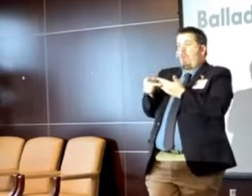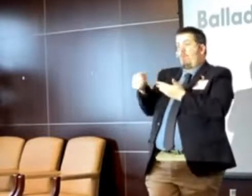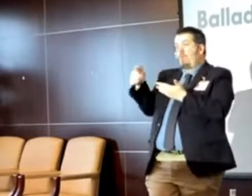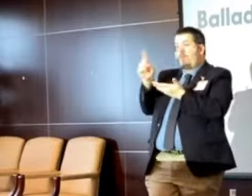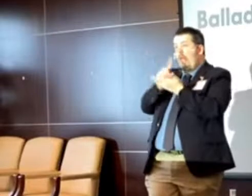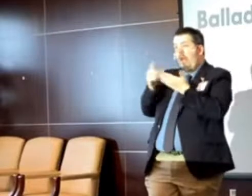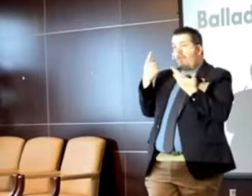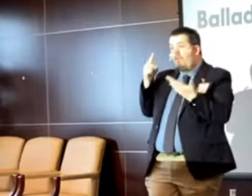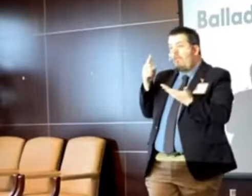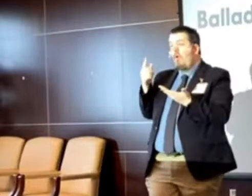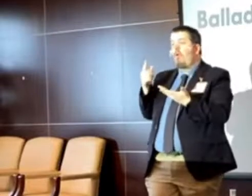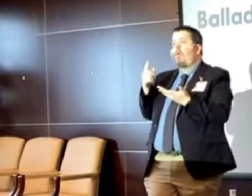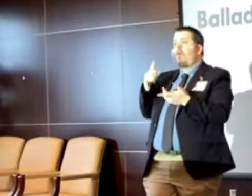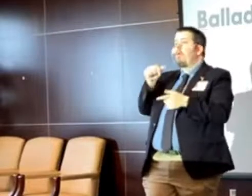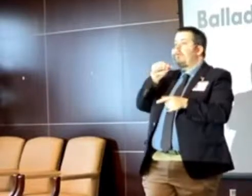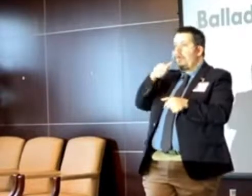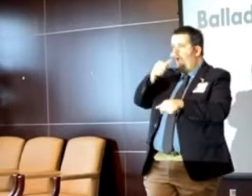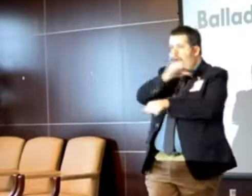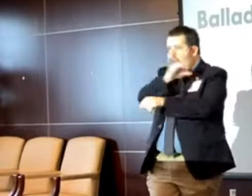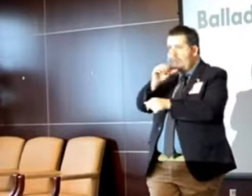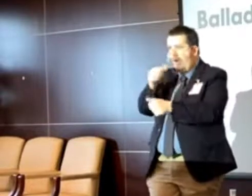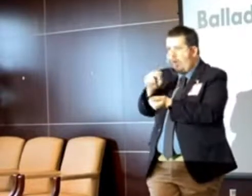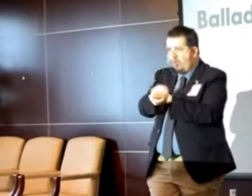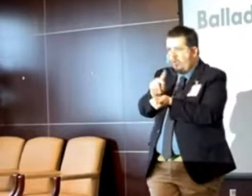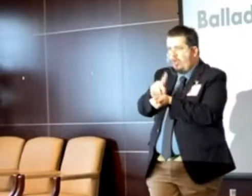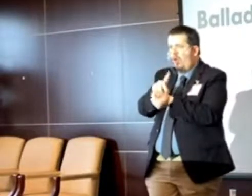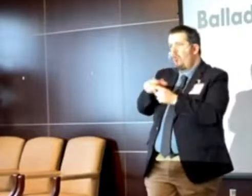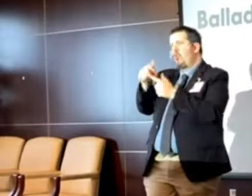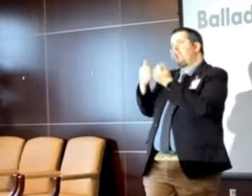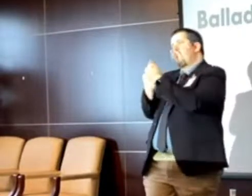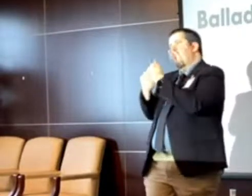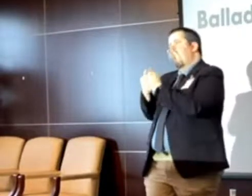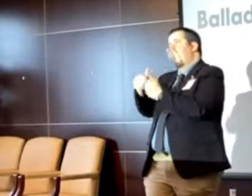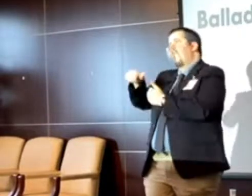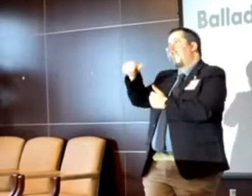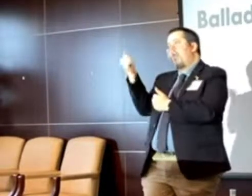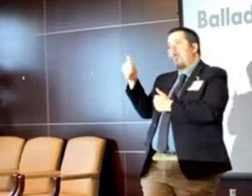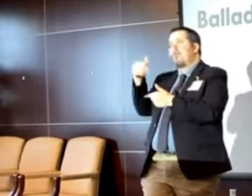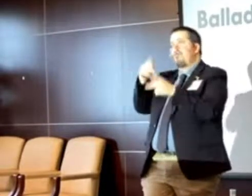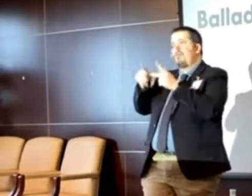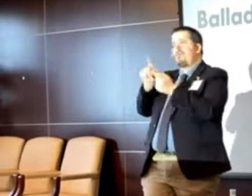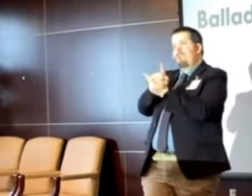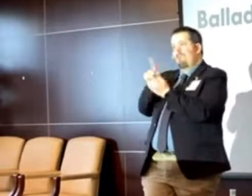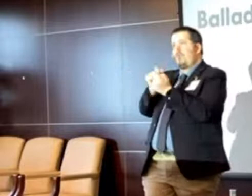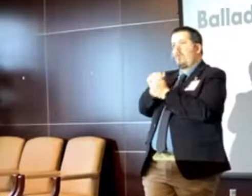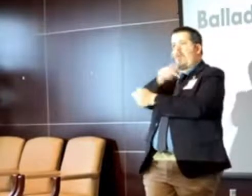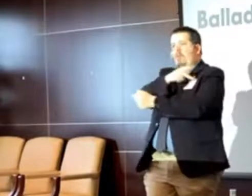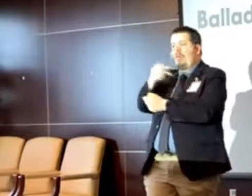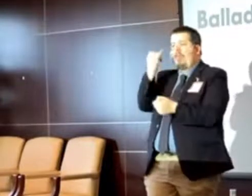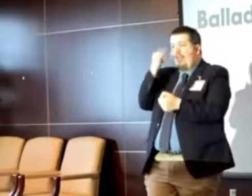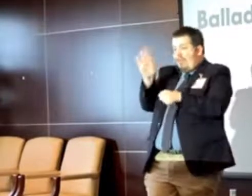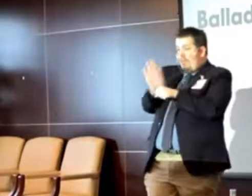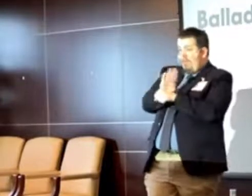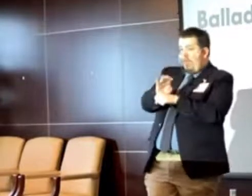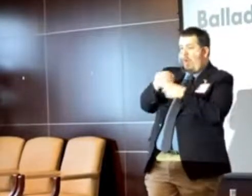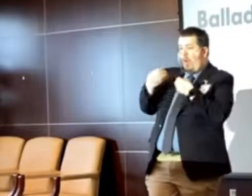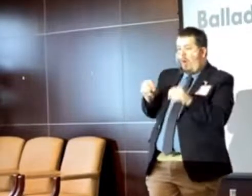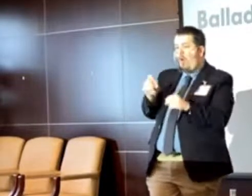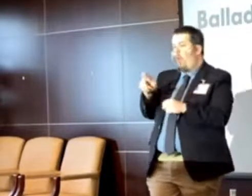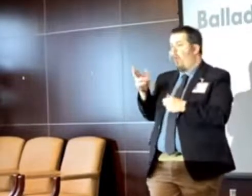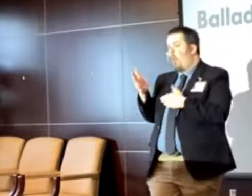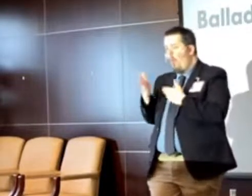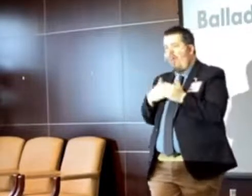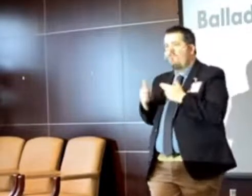designed for non-clinical people to go support clinical staff. So we've got, whether they're in our business offices or wherever,